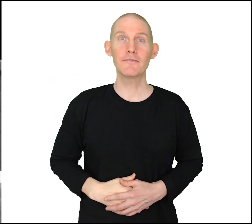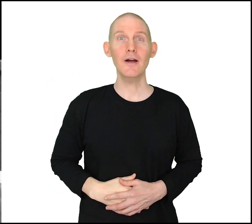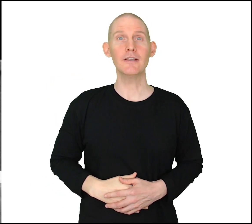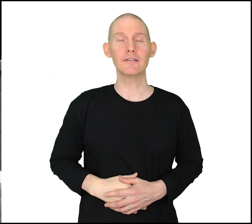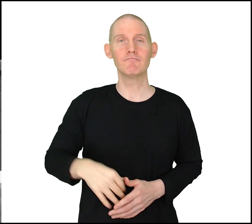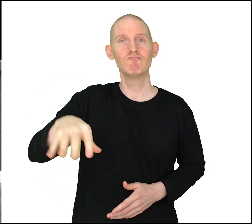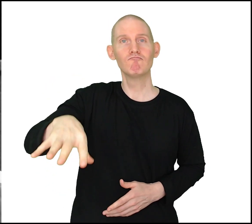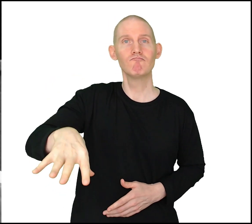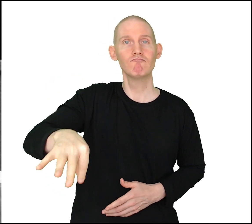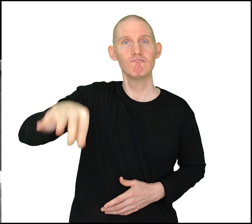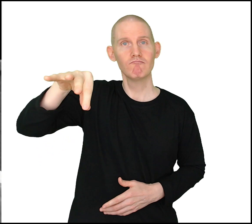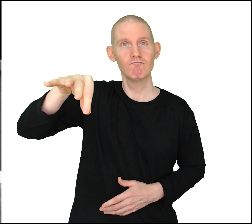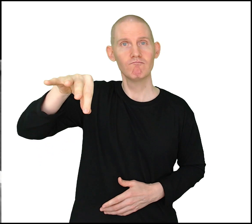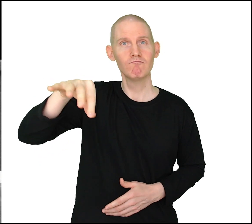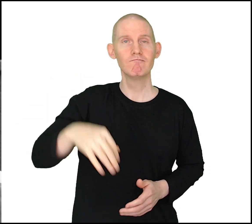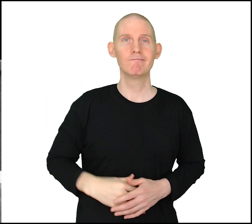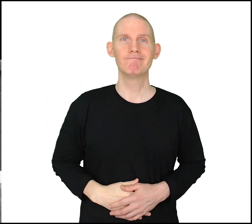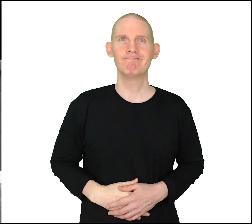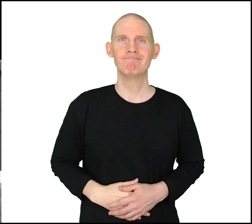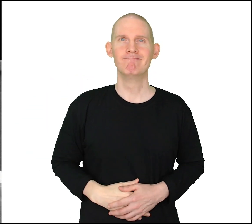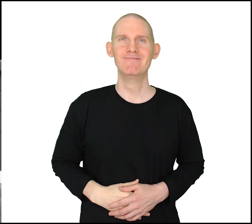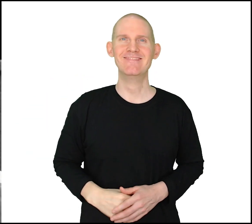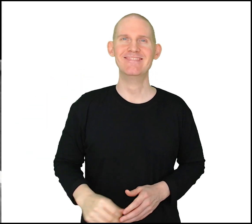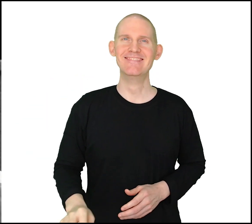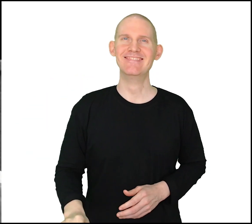sign find.